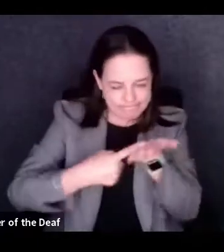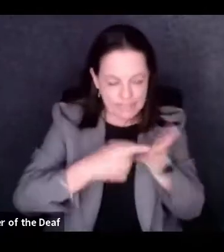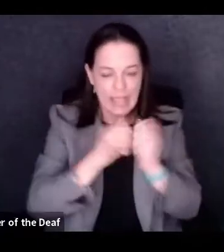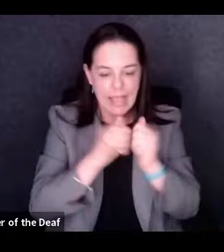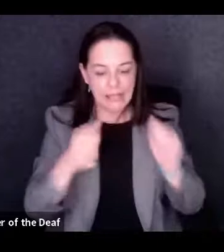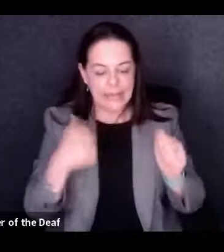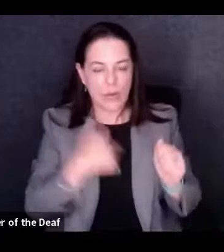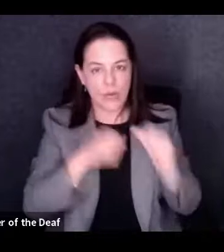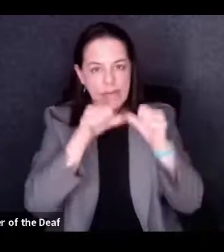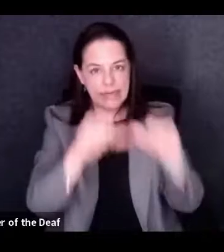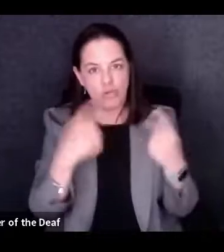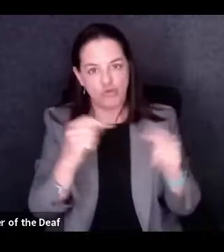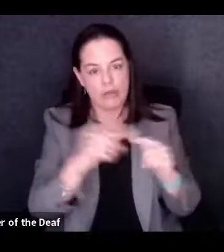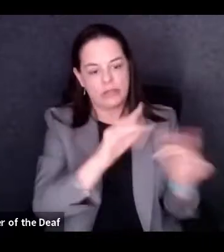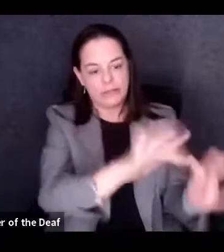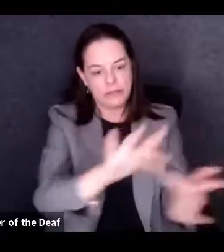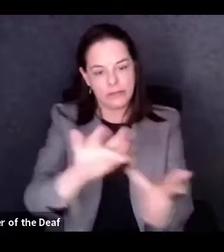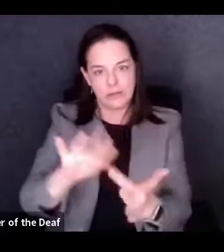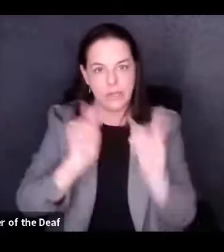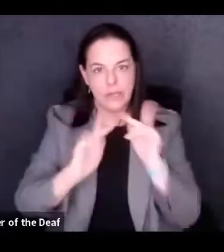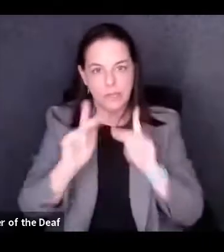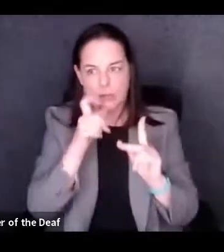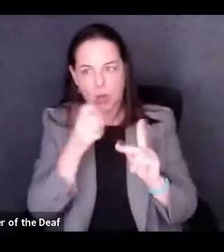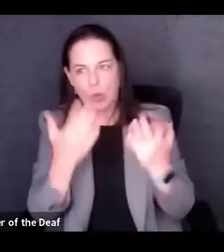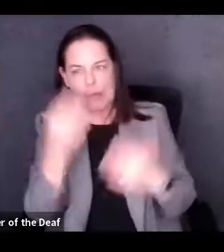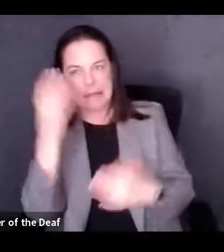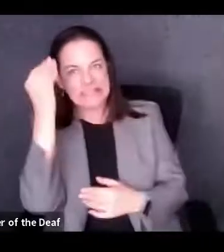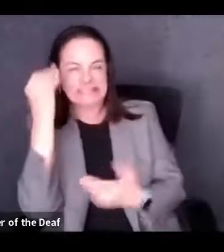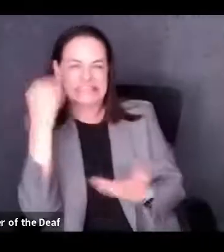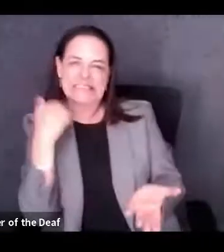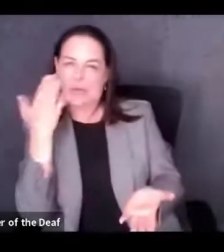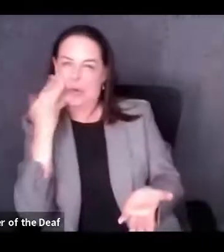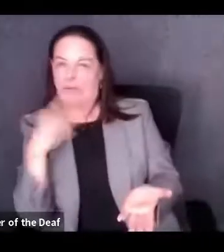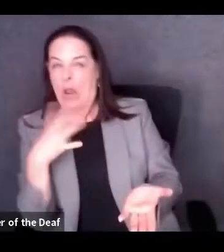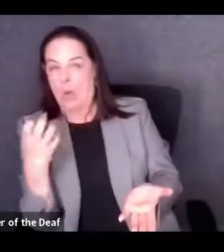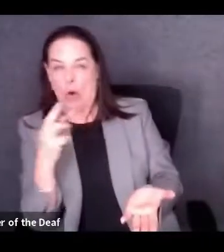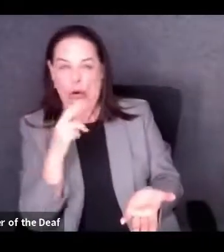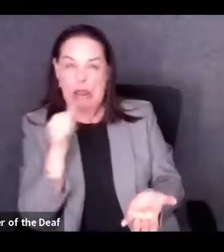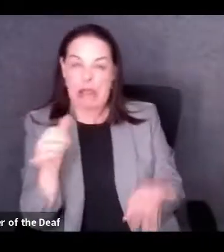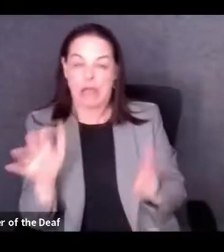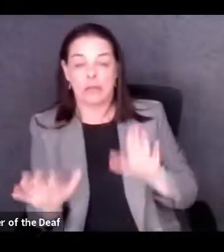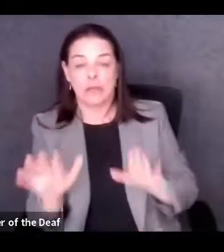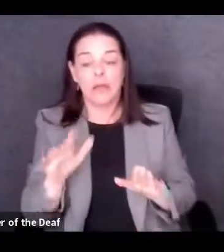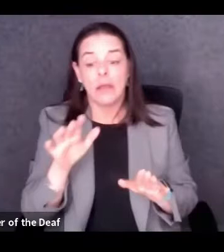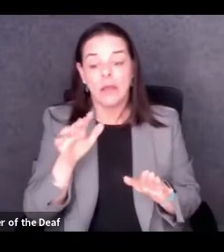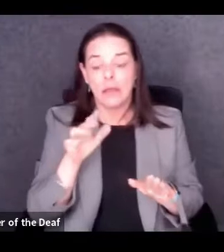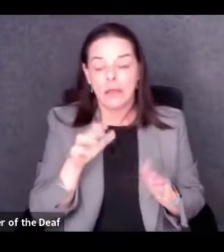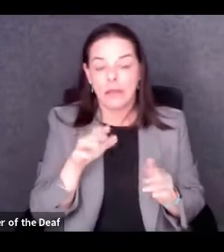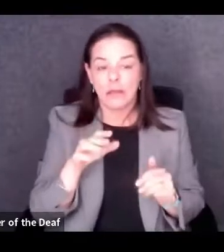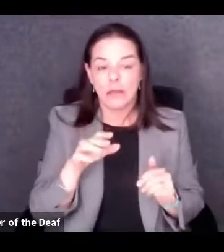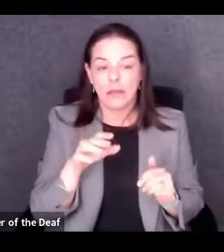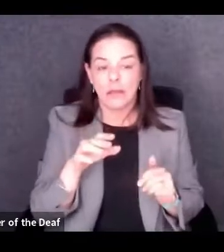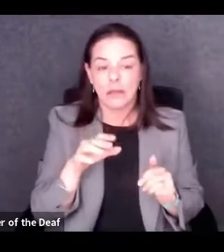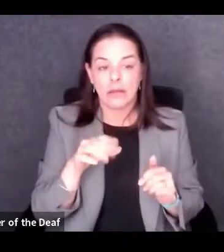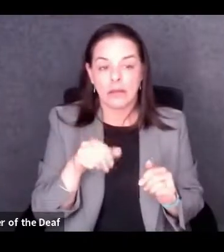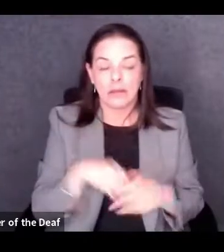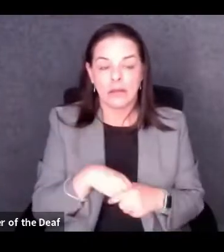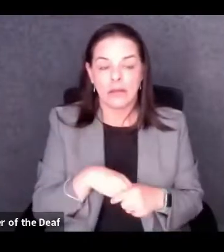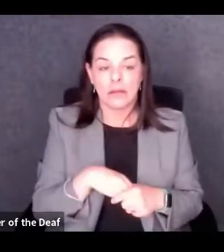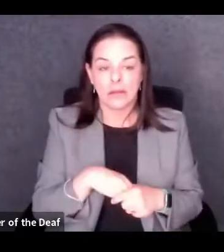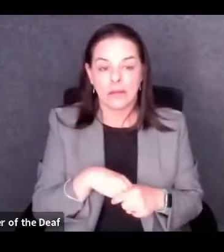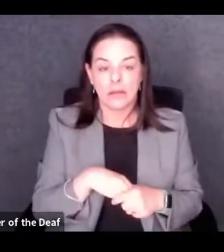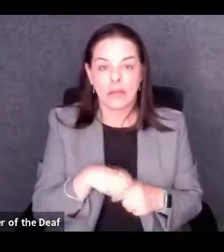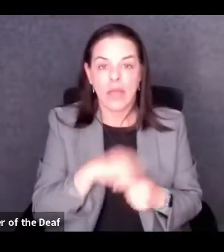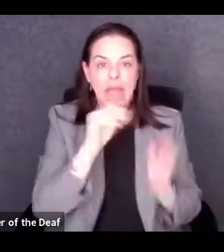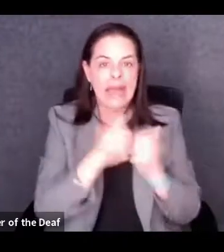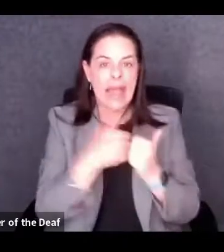to reach out to folks that are maybe having second thoughts and who we can push and encourage